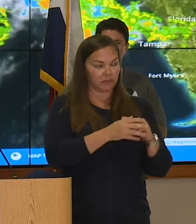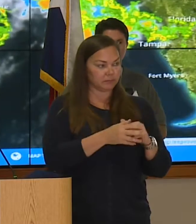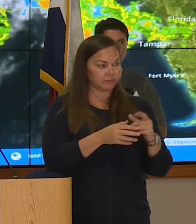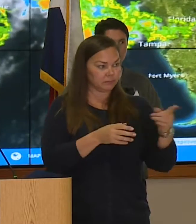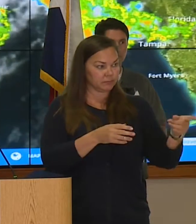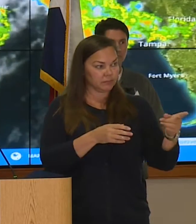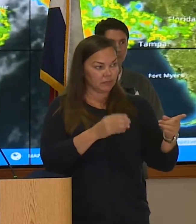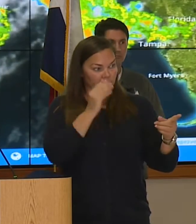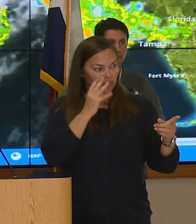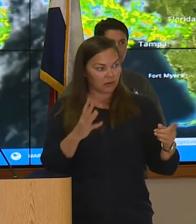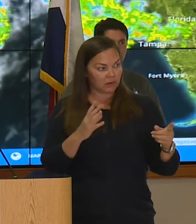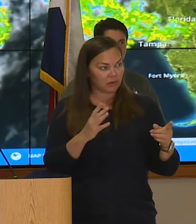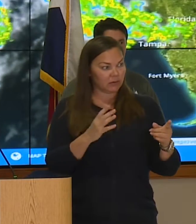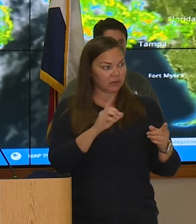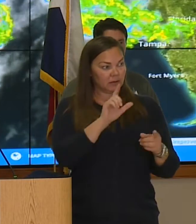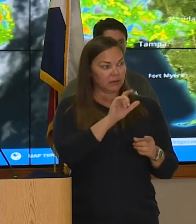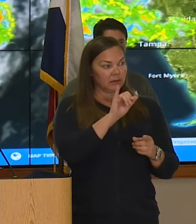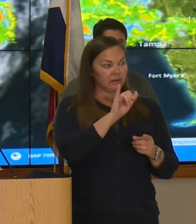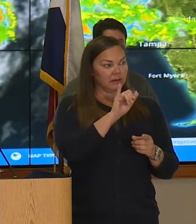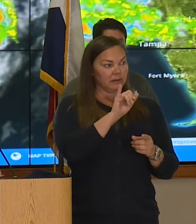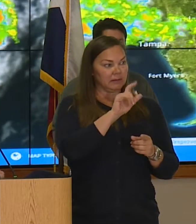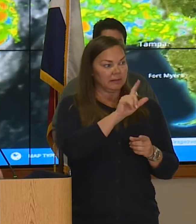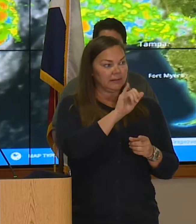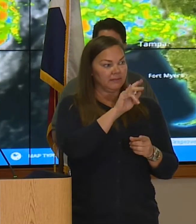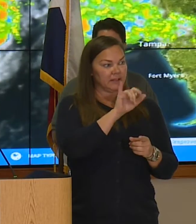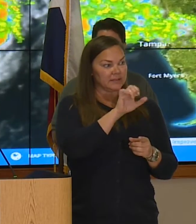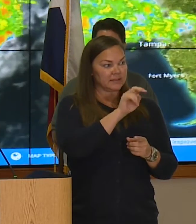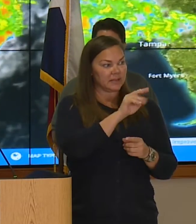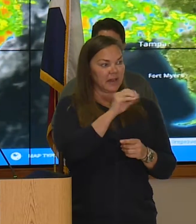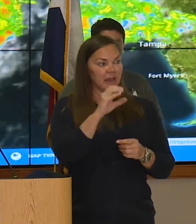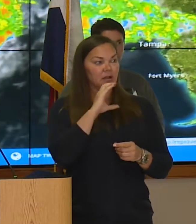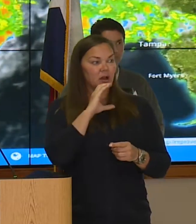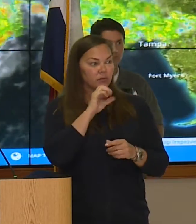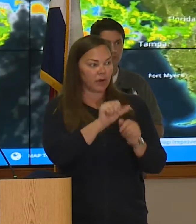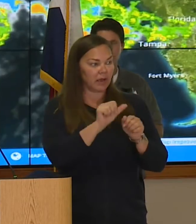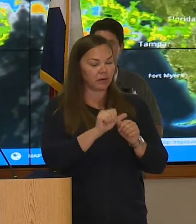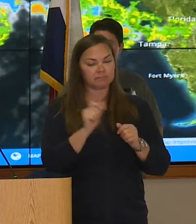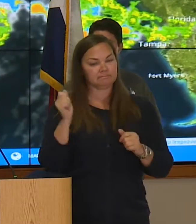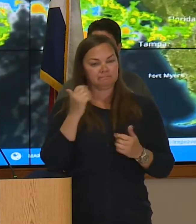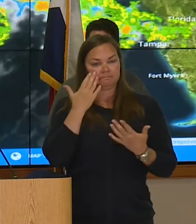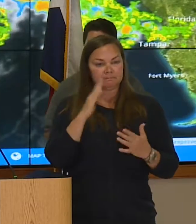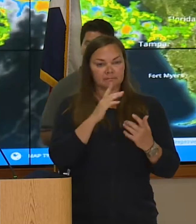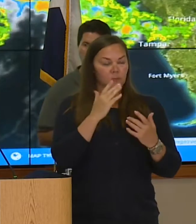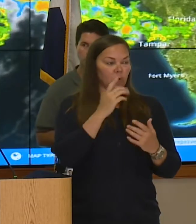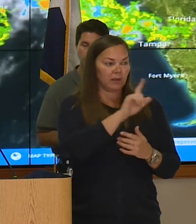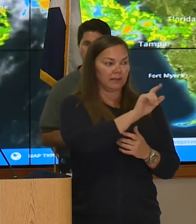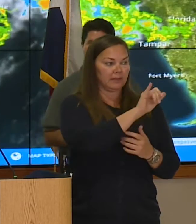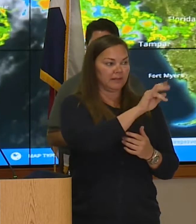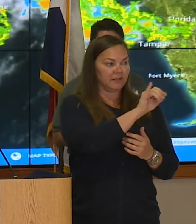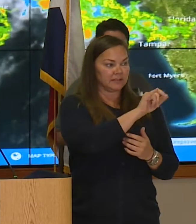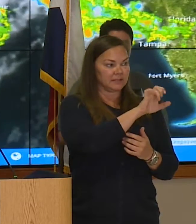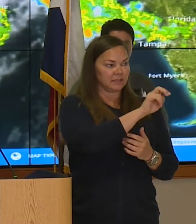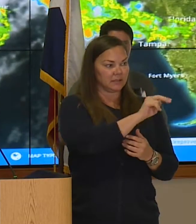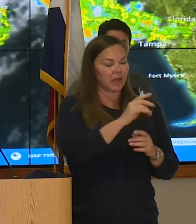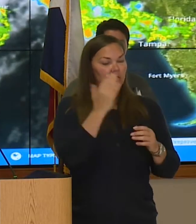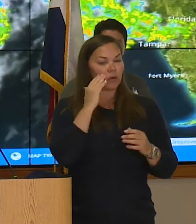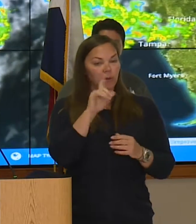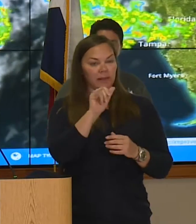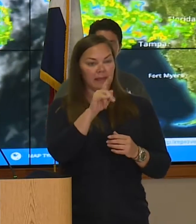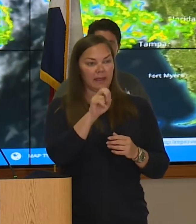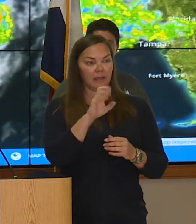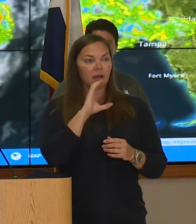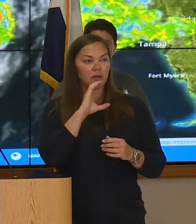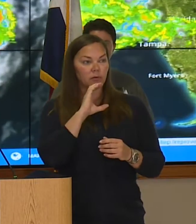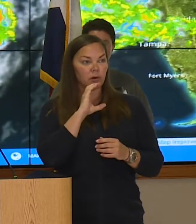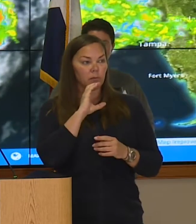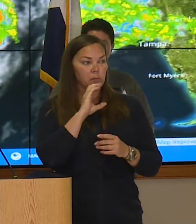You know, David Livingston and Conroe area? I'm not familiar with what's going on at Livingston. I know at Lake Conroe,